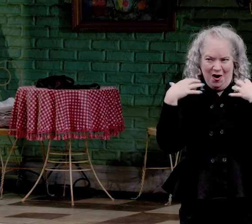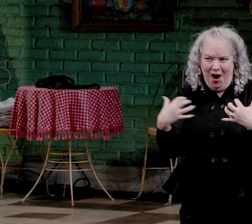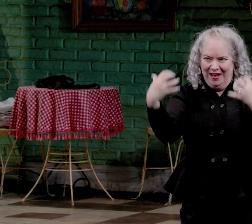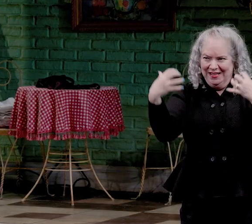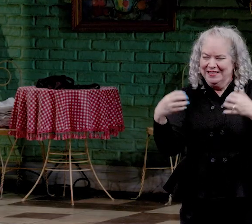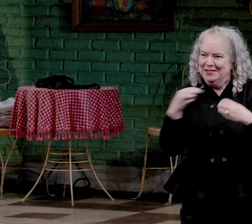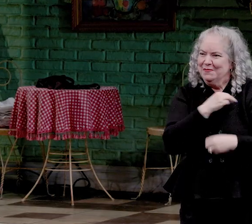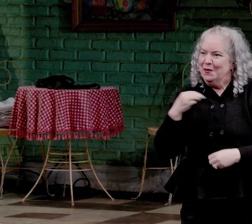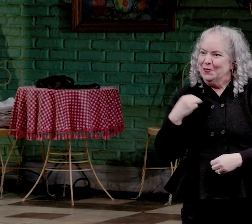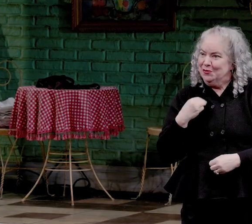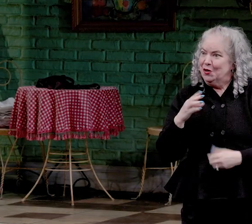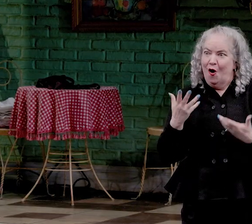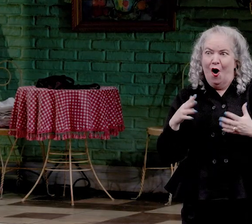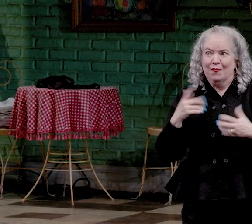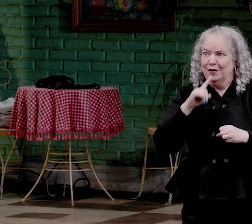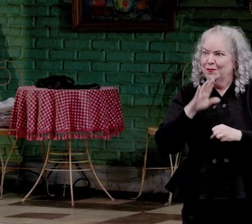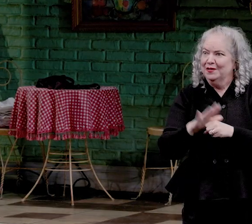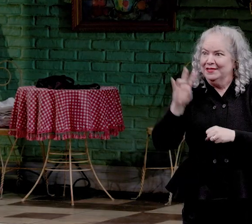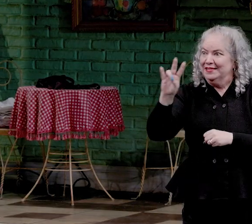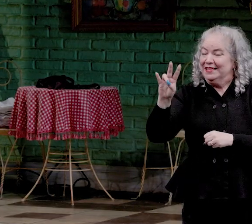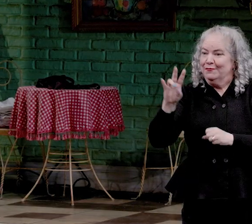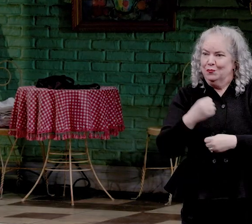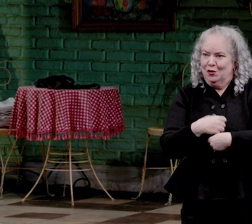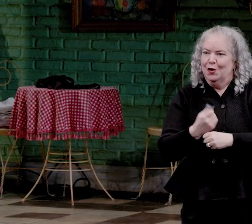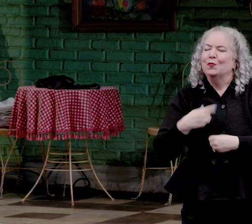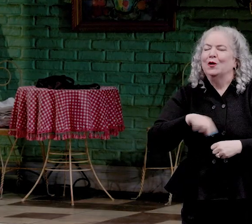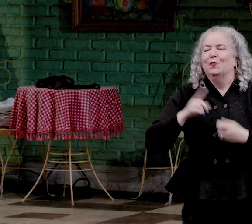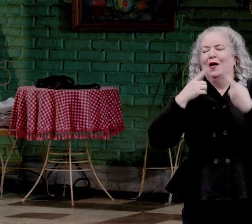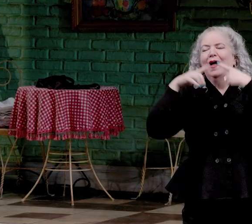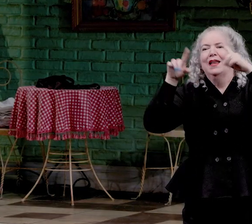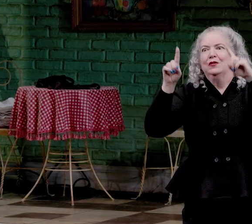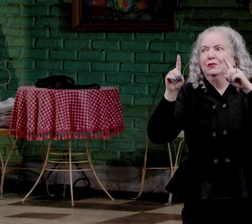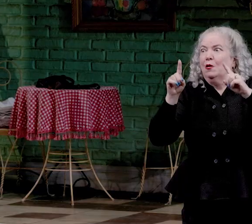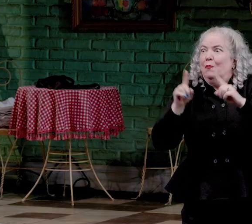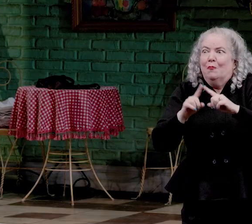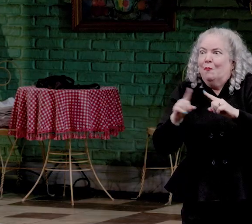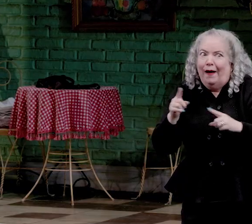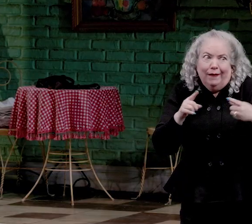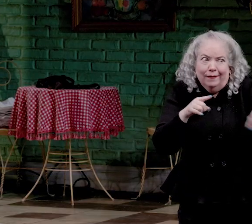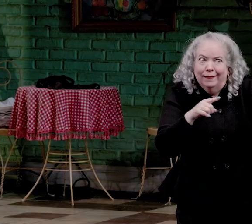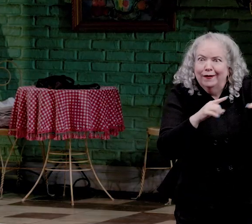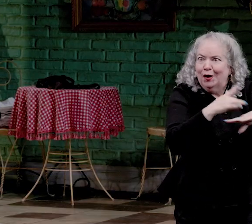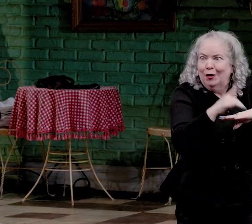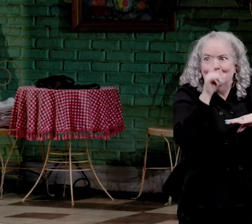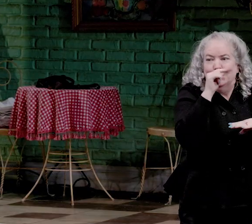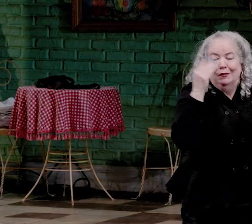7 productions we are about to announce this evening without yet knowing the titles.